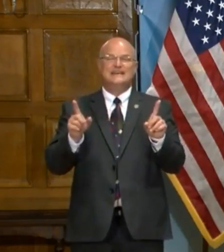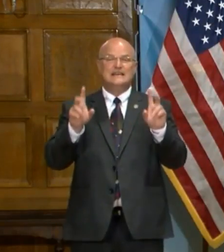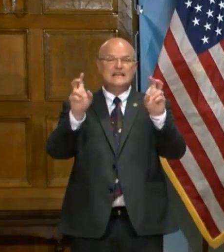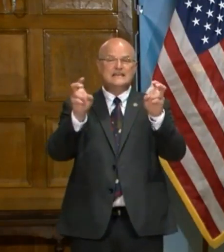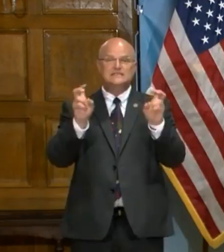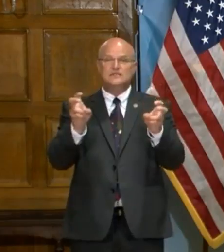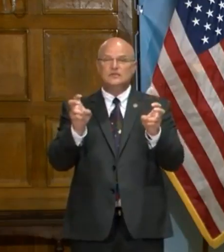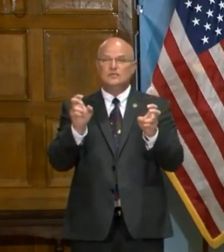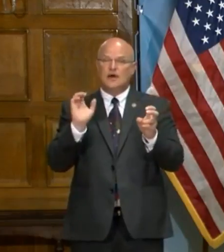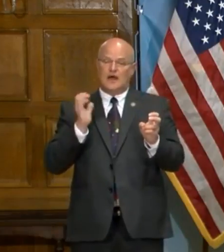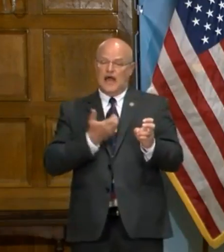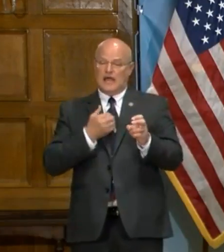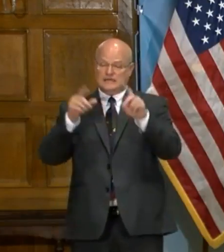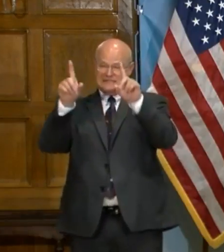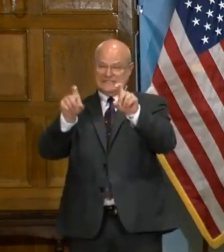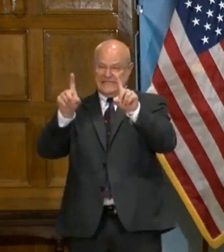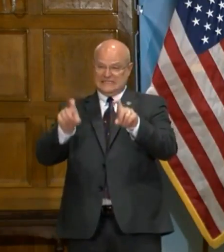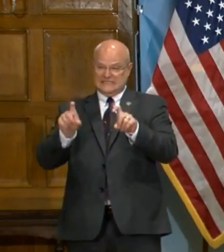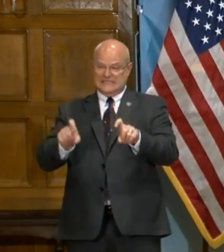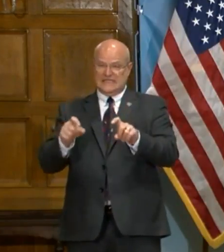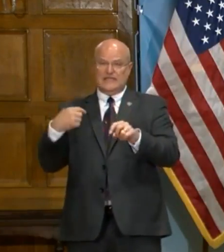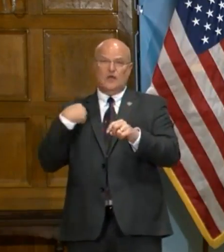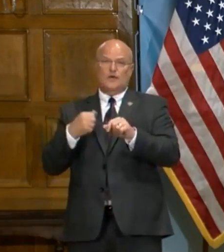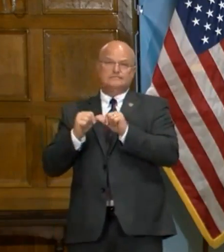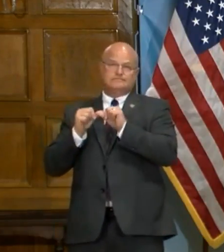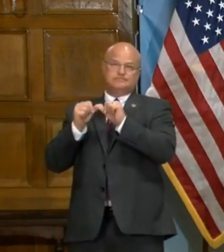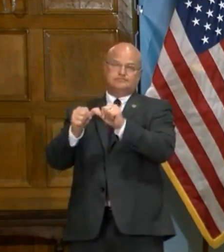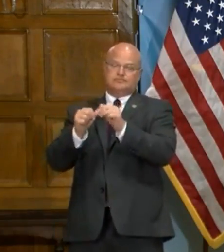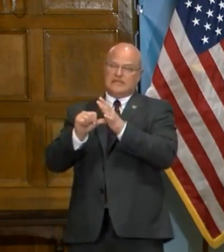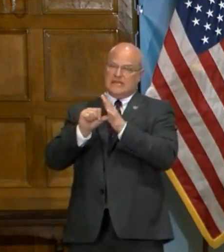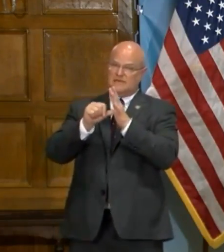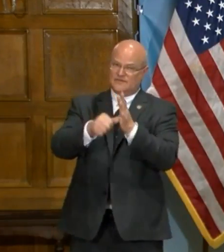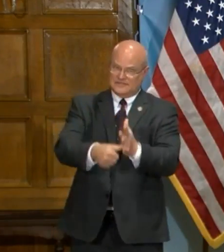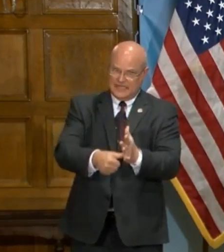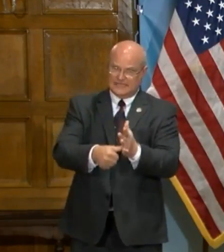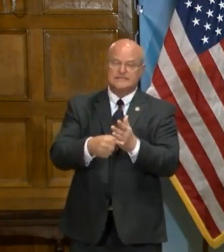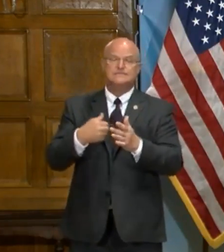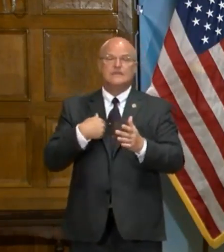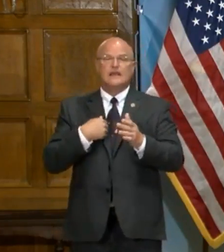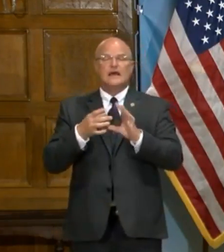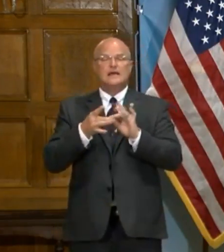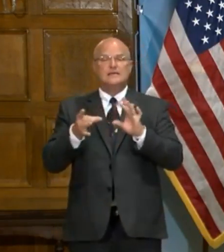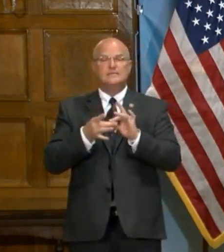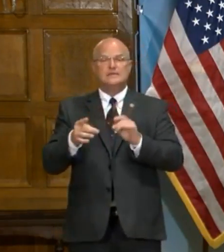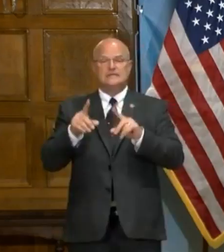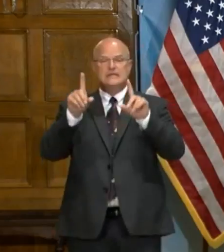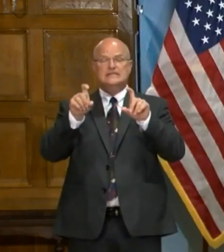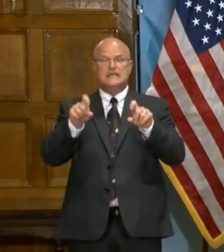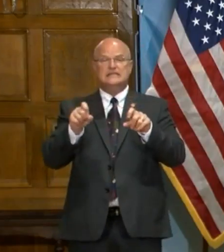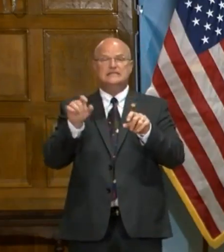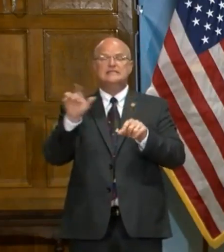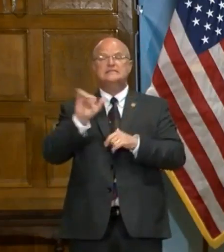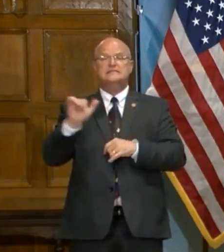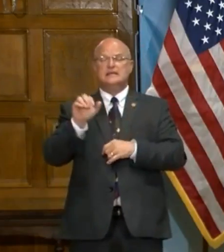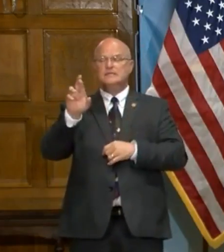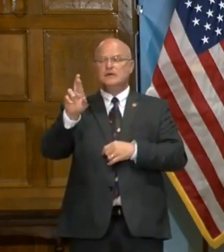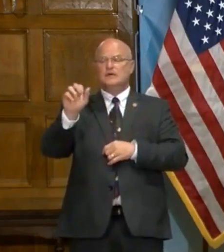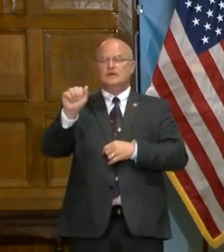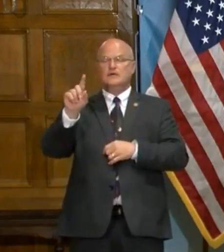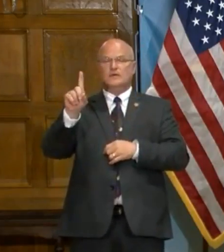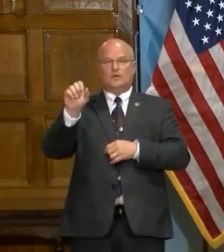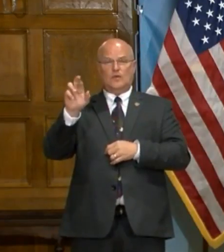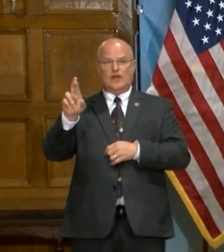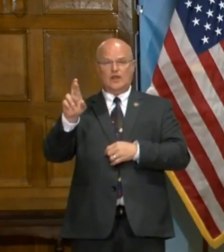in terms of our testing that we've been continuing to emphasize, I mentioned that testing is our radar, our early